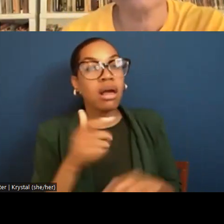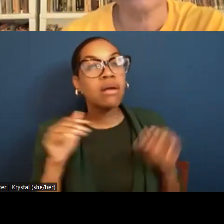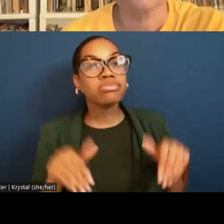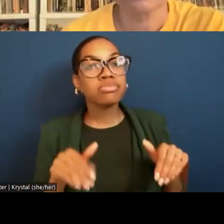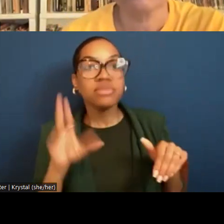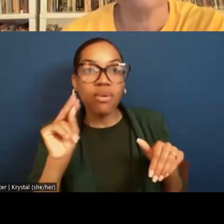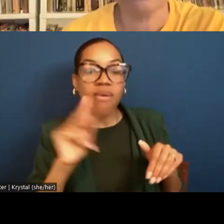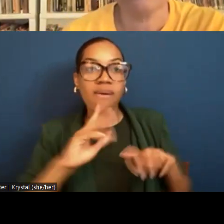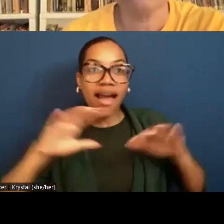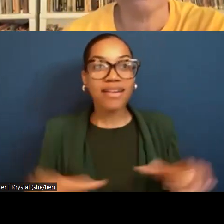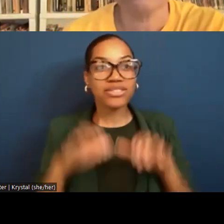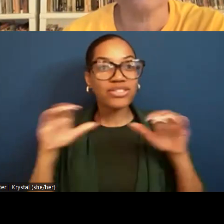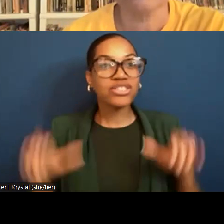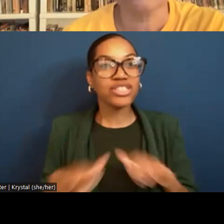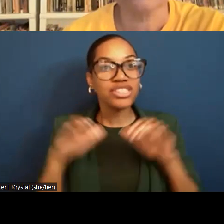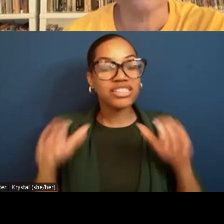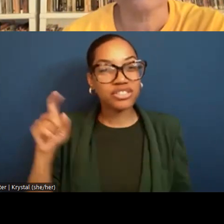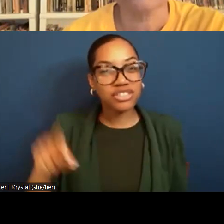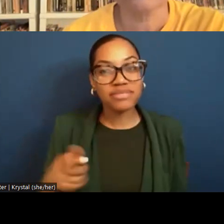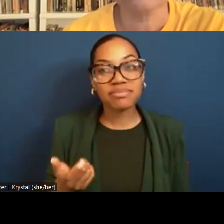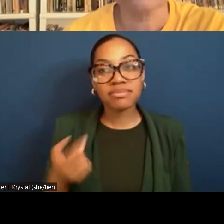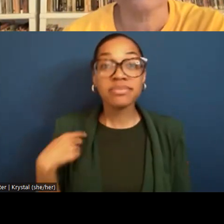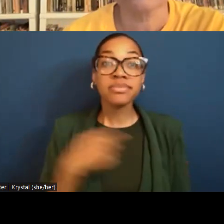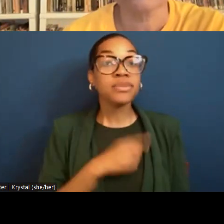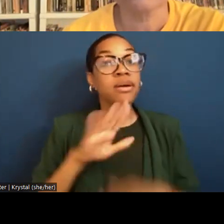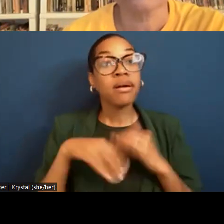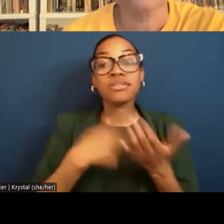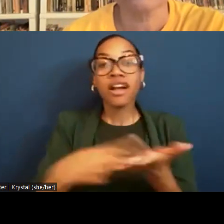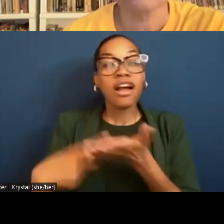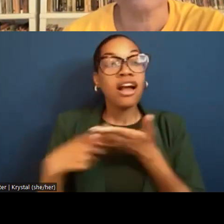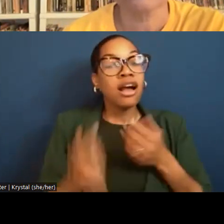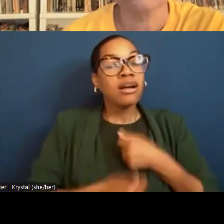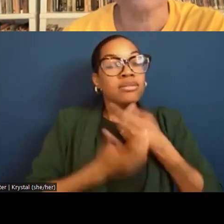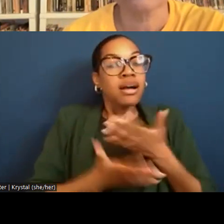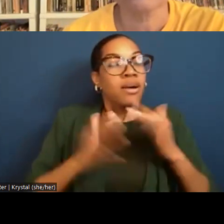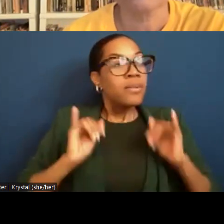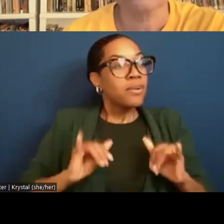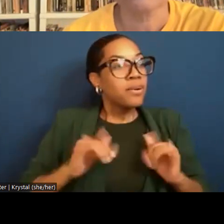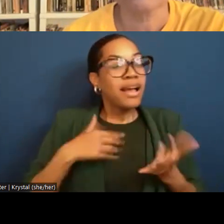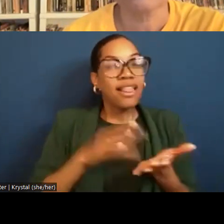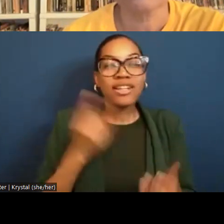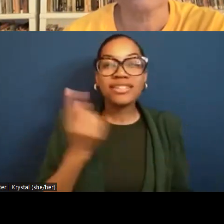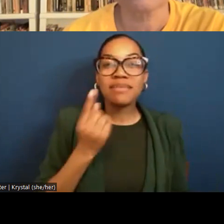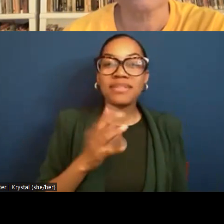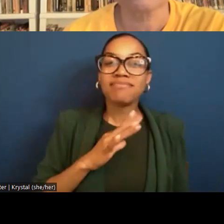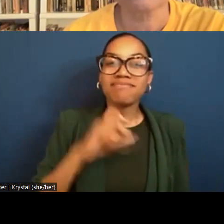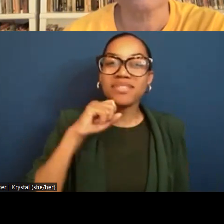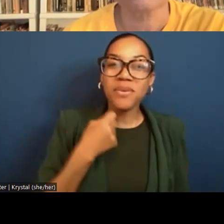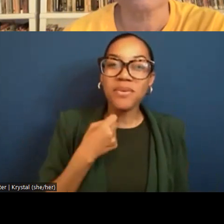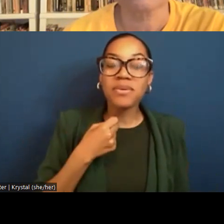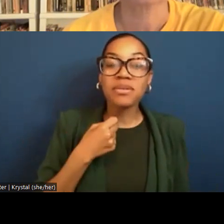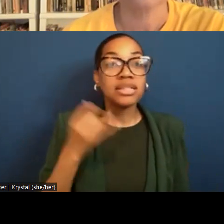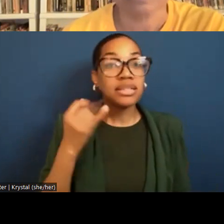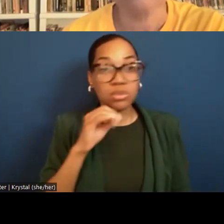tomorrow, right? Like, because we all can feel good and feel like we learned something, but if we don't do something active tomorrow, then it'll just